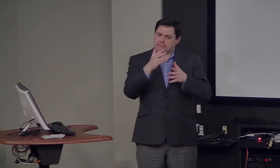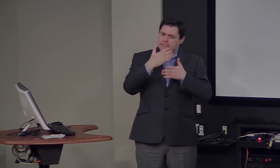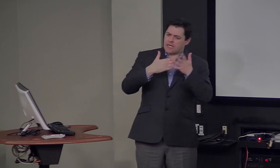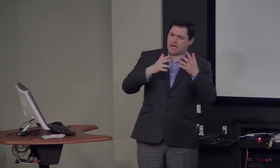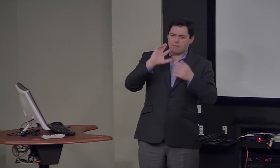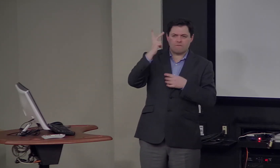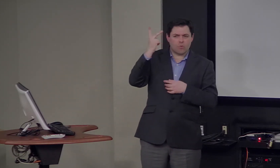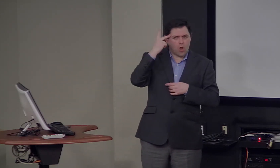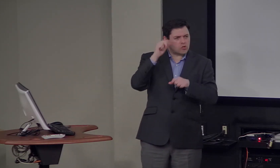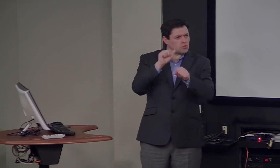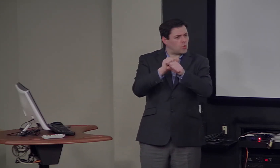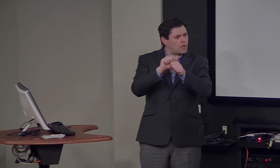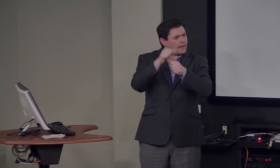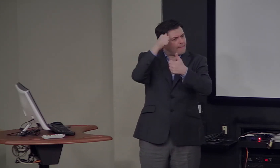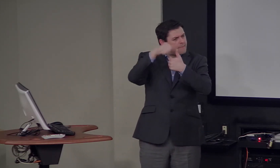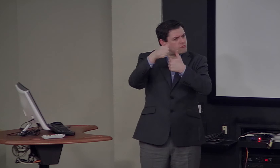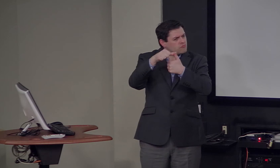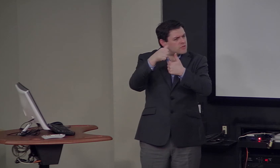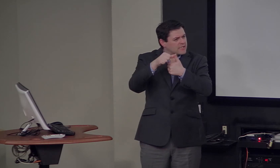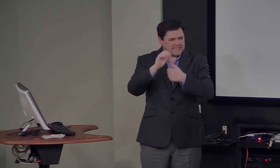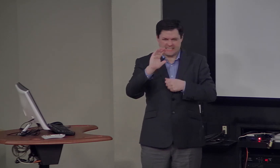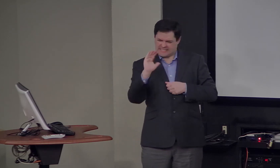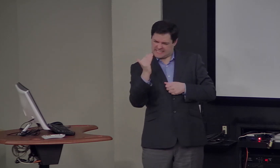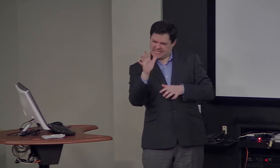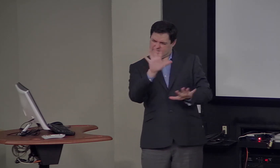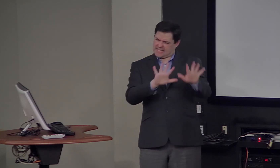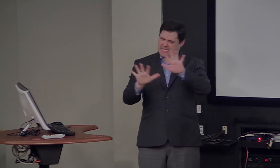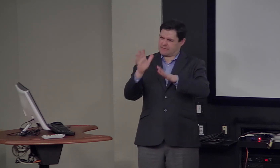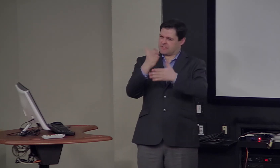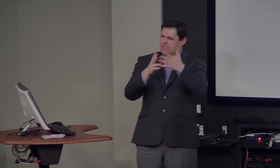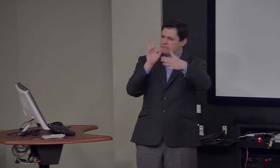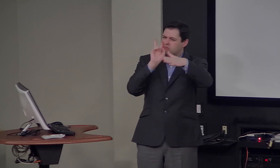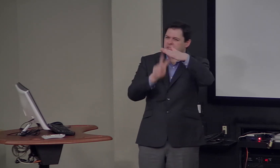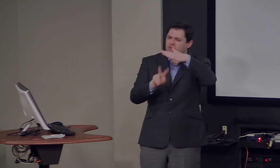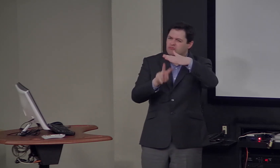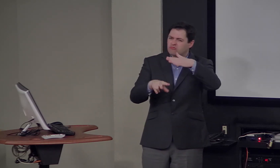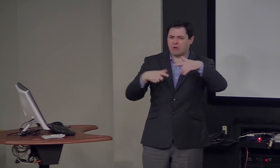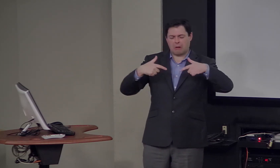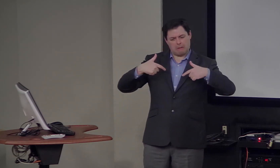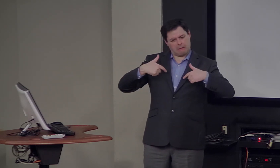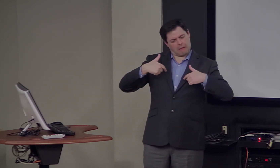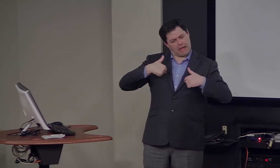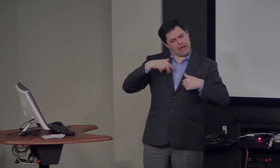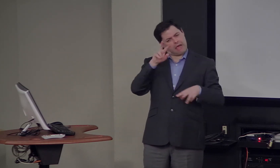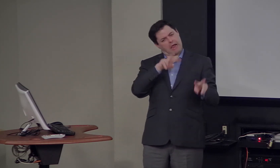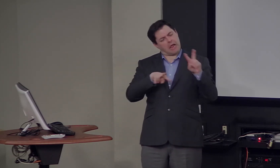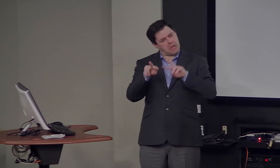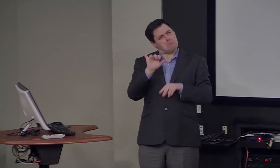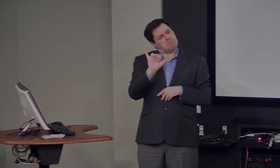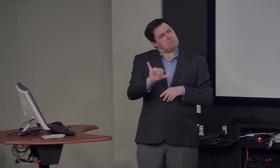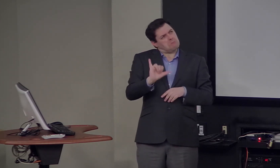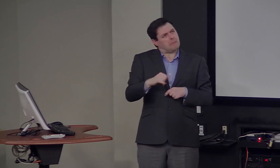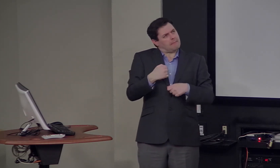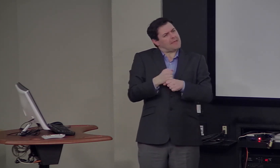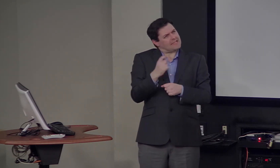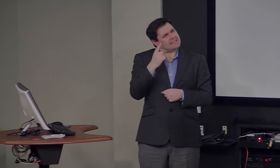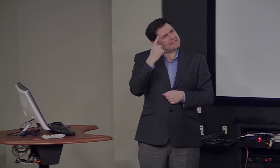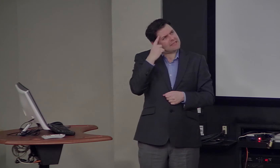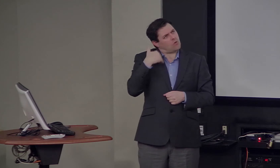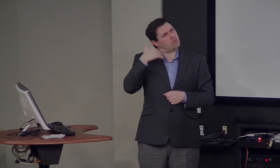So at first it looked as if there was some phonological work and working memory predictors that we could see here, and